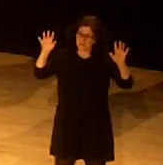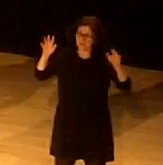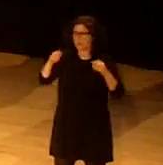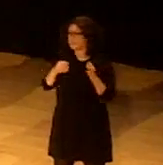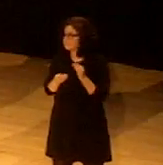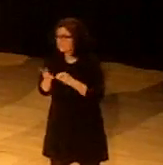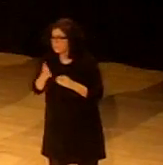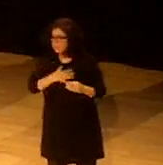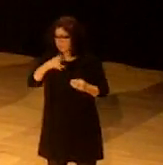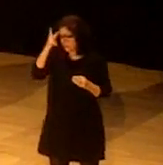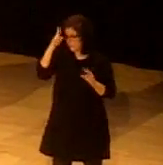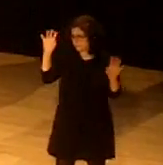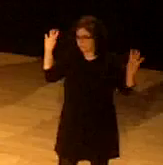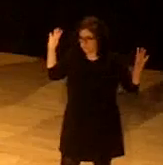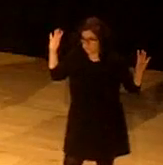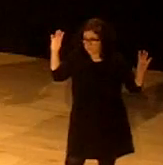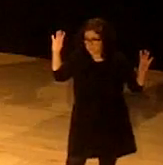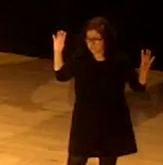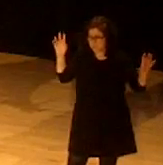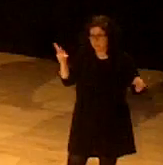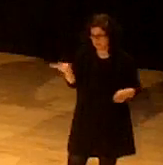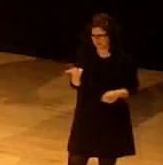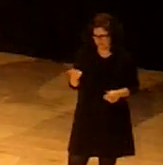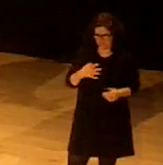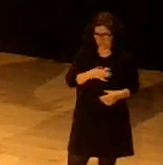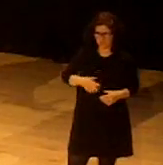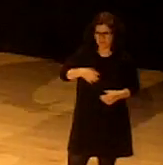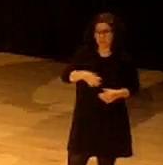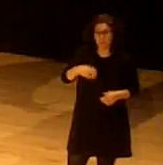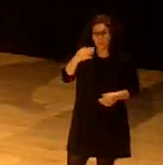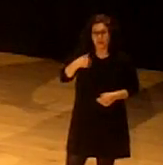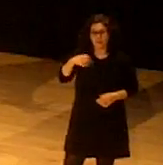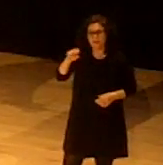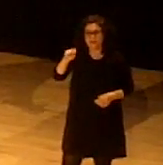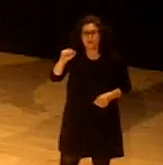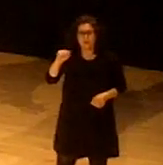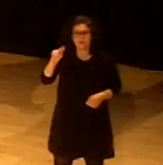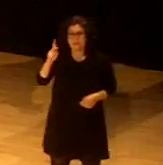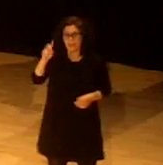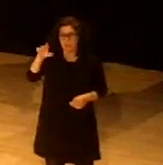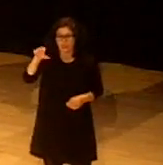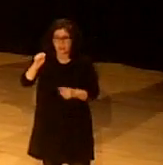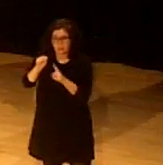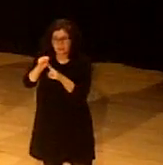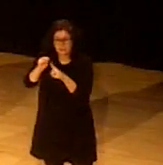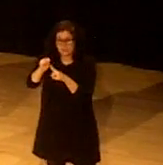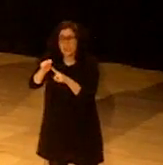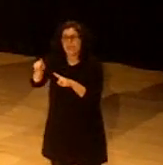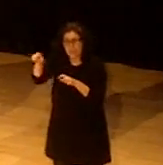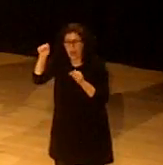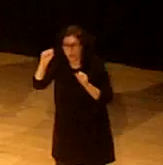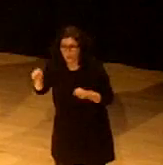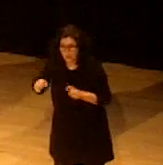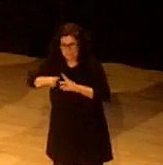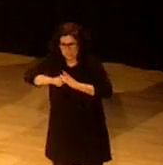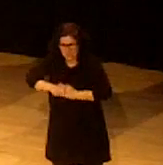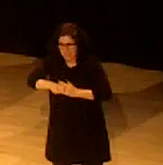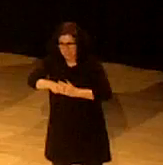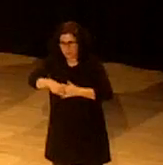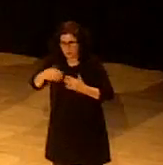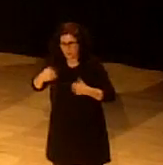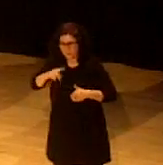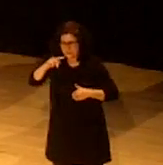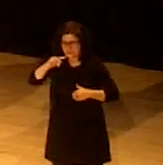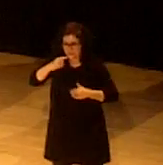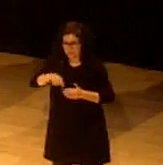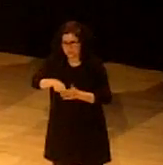gladiatorial nonsense. And then we have somebody called Sanders who literally could be the beginning of a profound